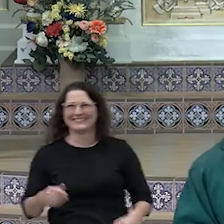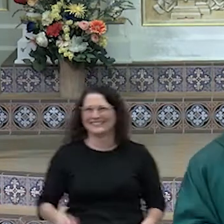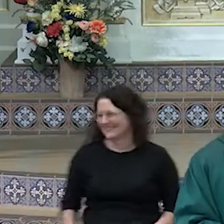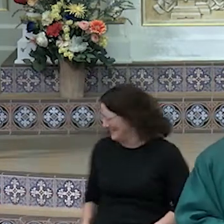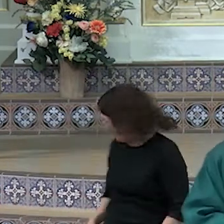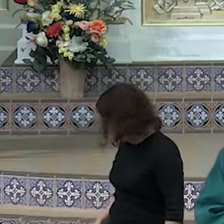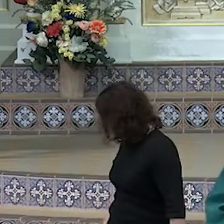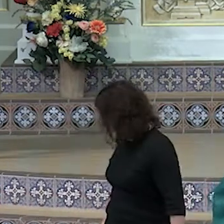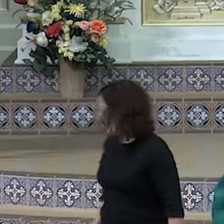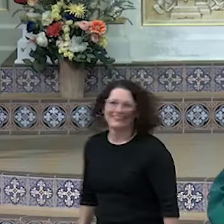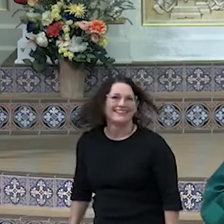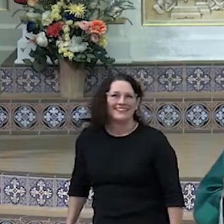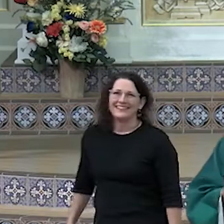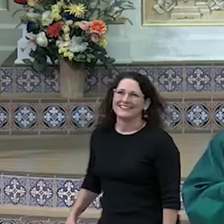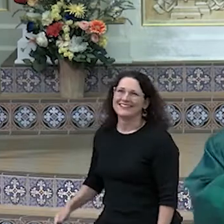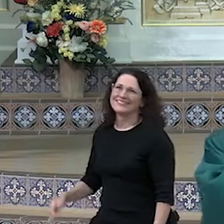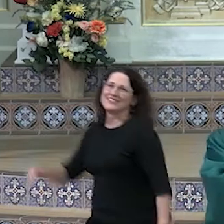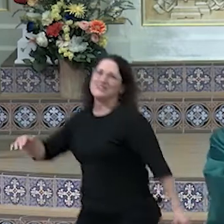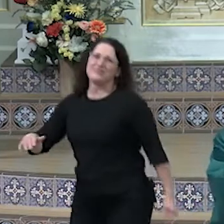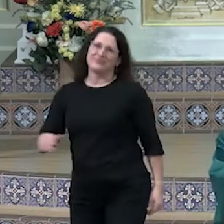just kidding.